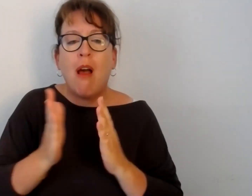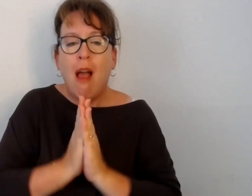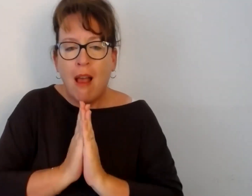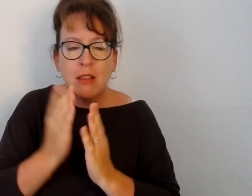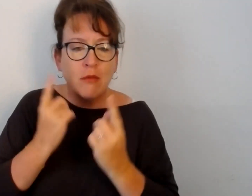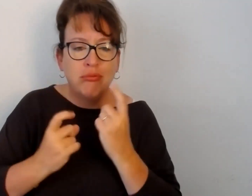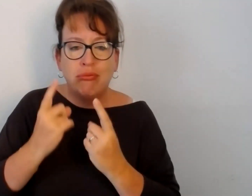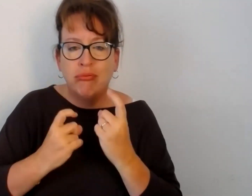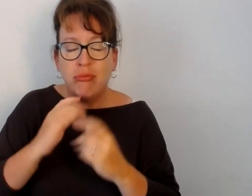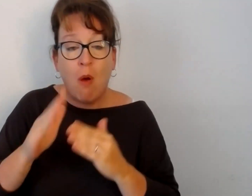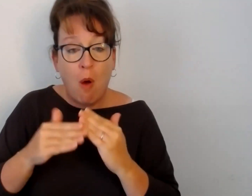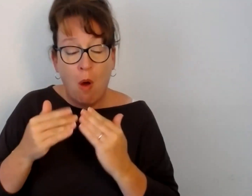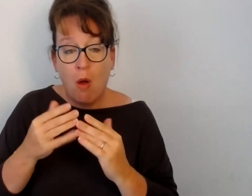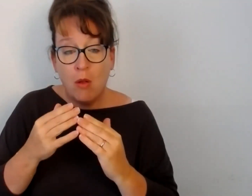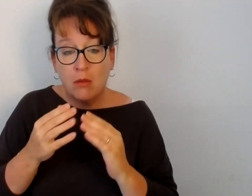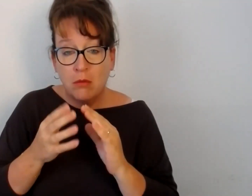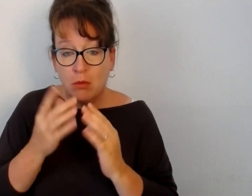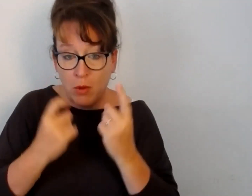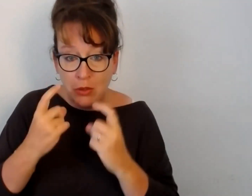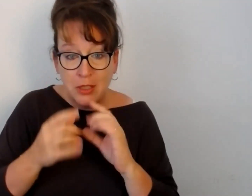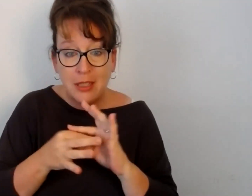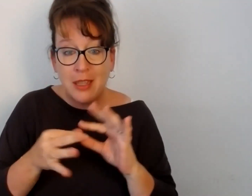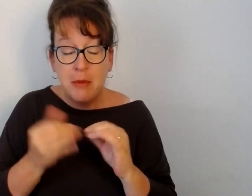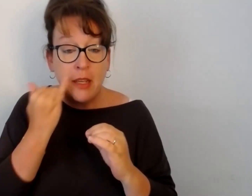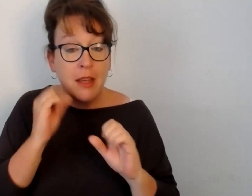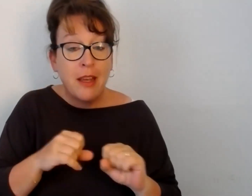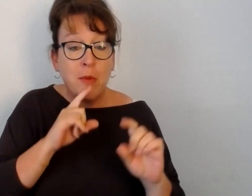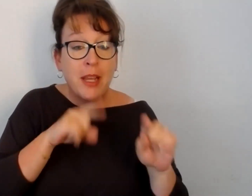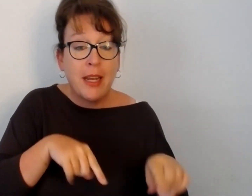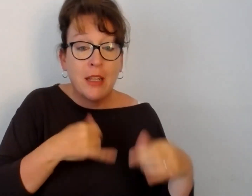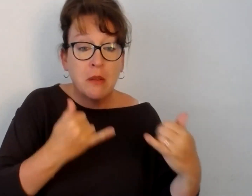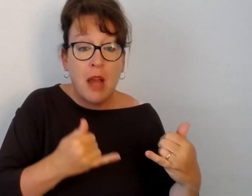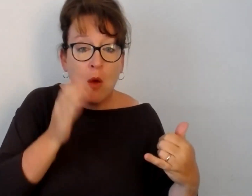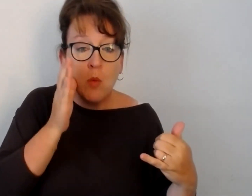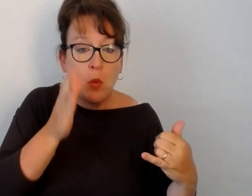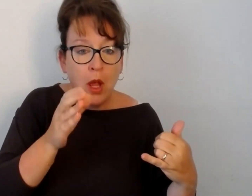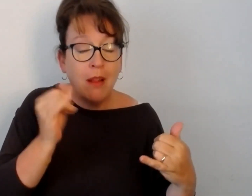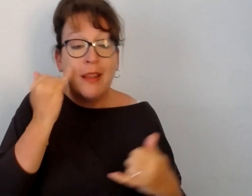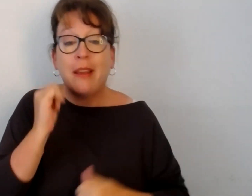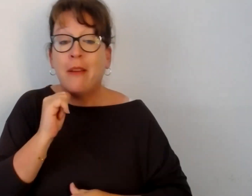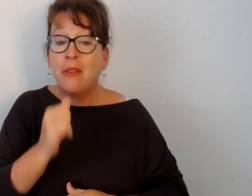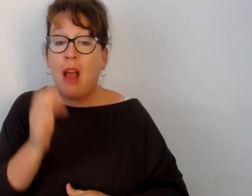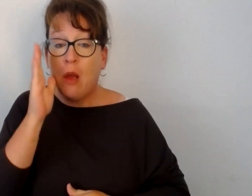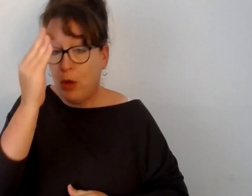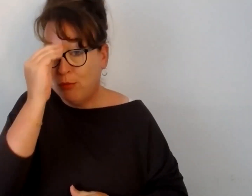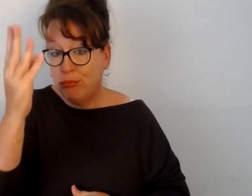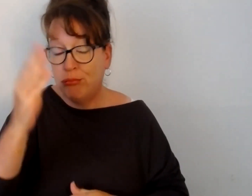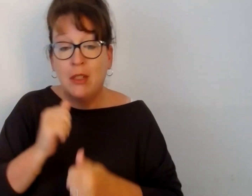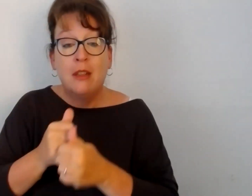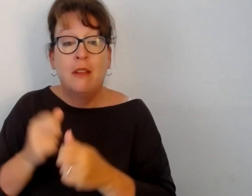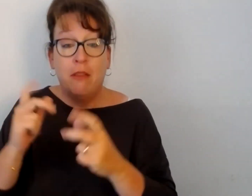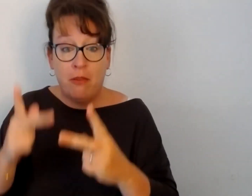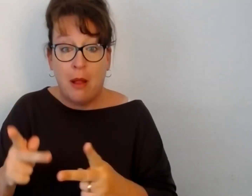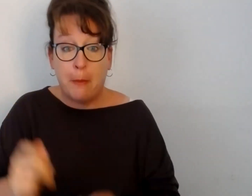first and the comments from the public, and then the ones that we can answer right now, we will. Otherwise, I'll make sure that we follow up with everyone.